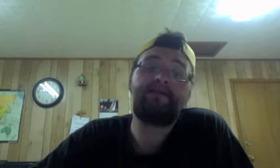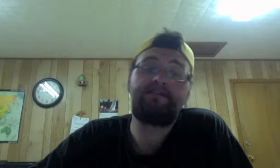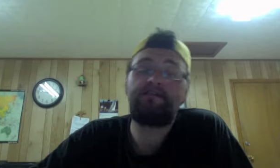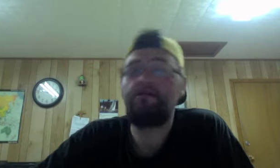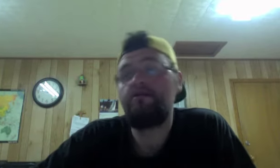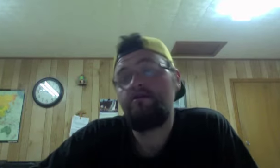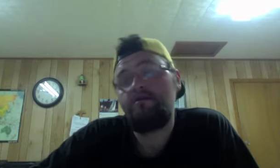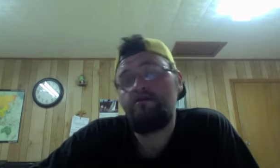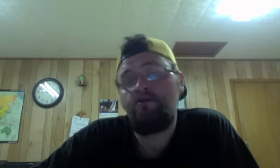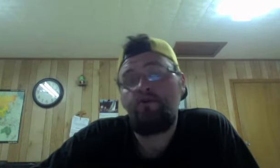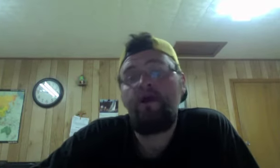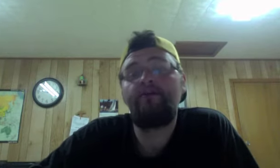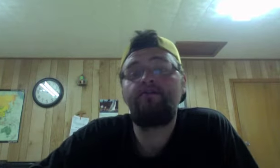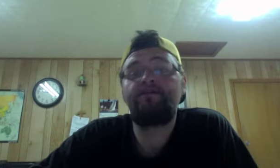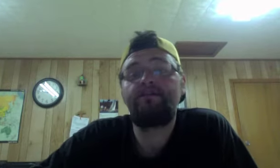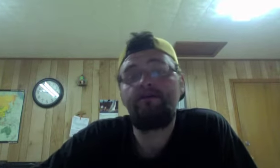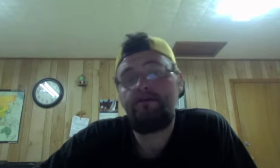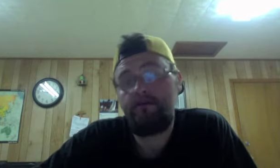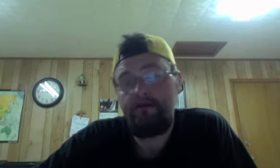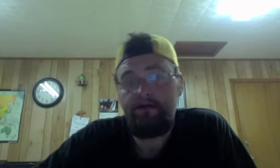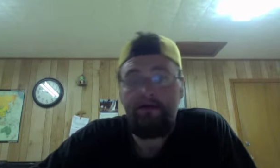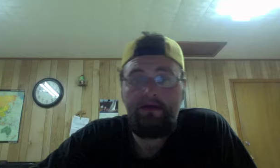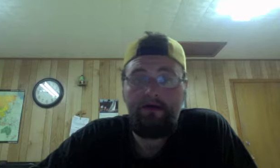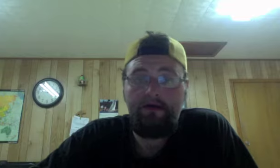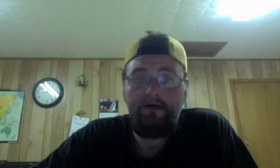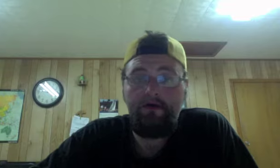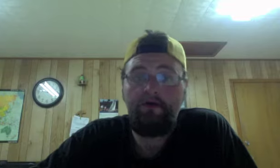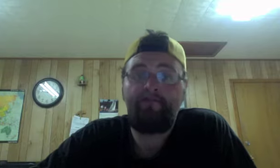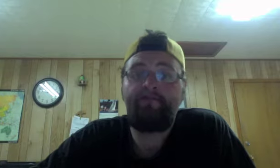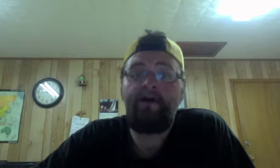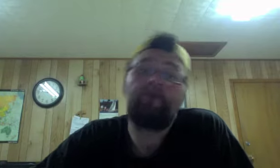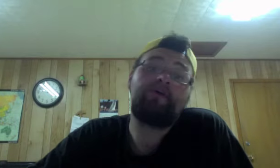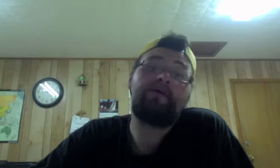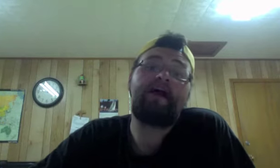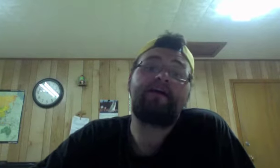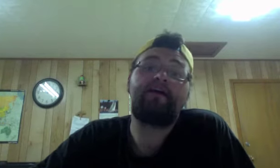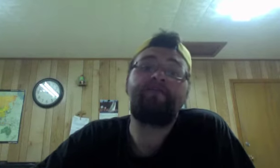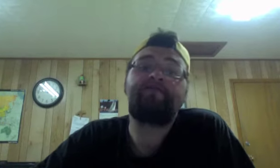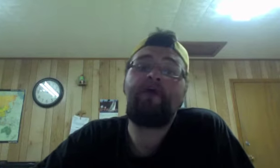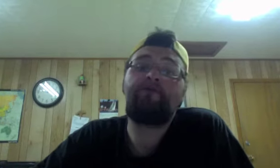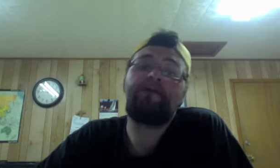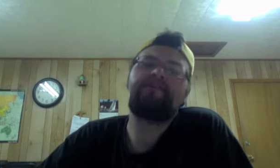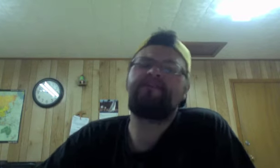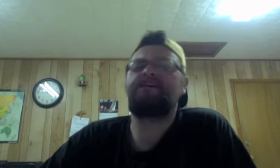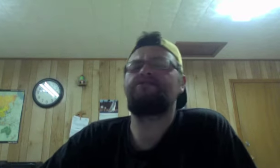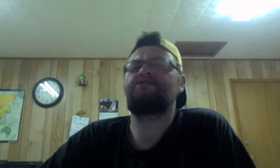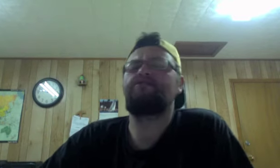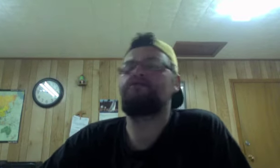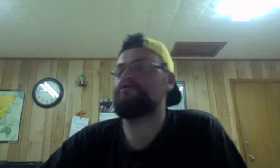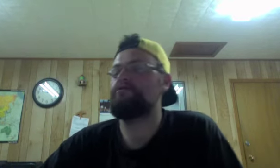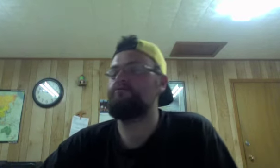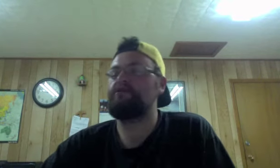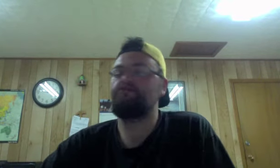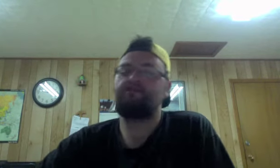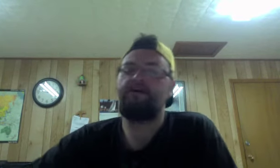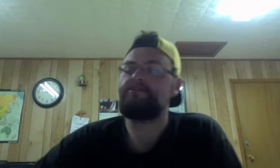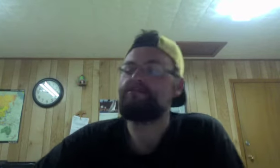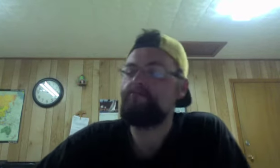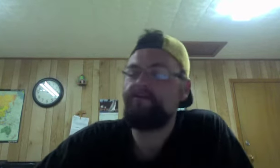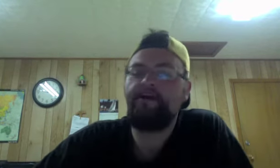or Reynolds or Fred or bring back uh Fred Reed I think it's actually still hurt so it would make no sense but they're going